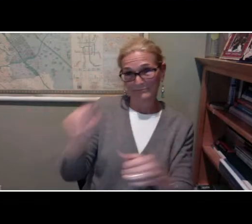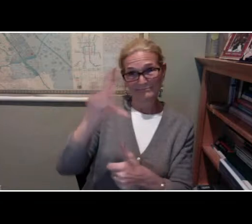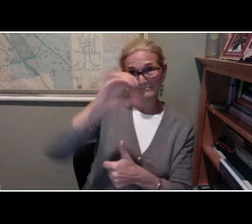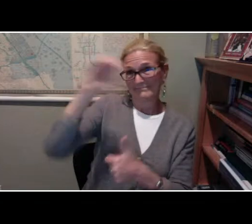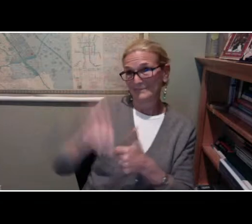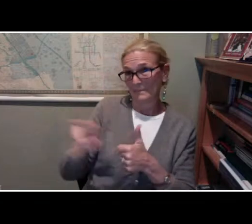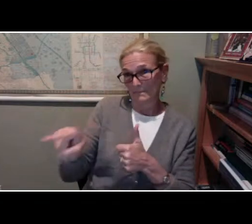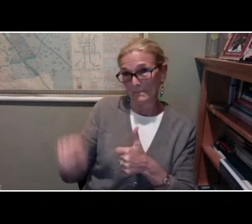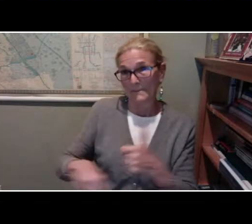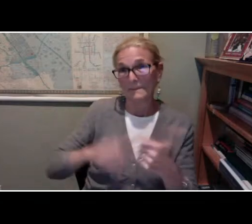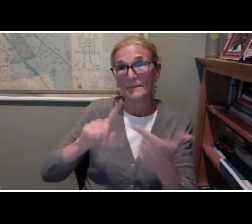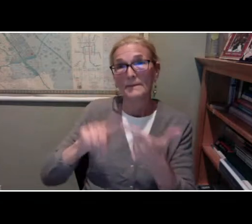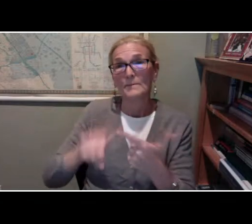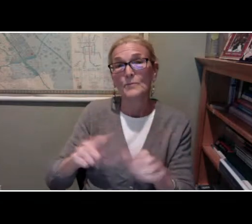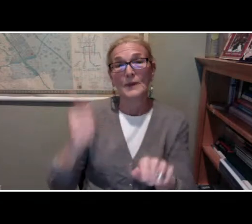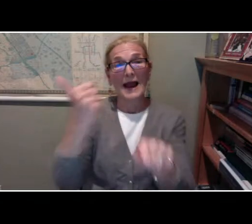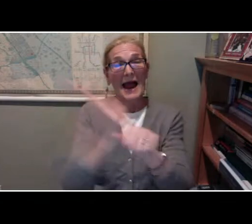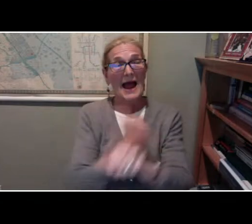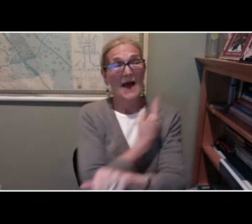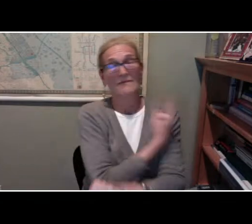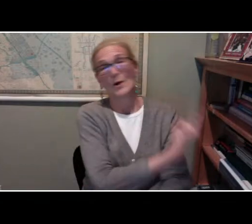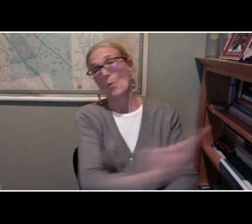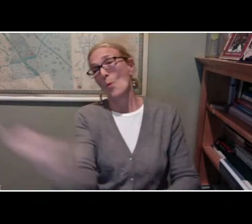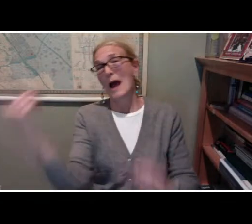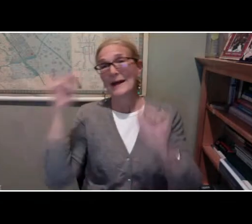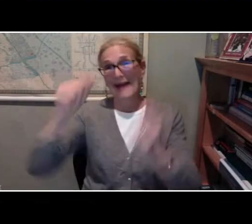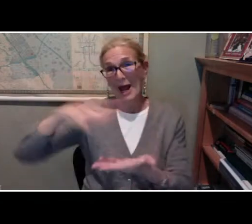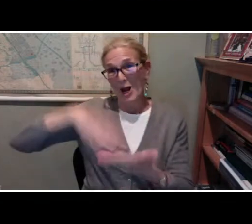is 100% accessible as a language.